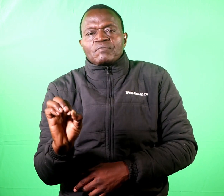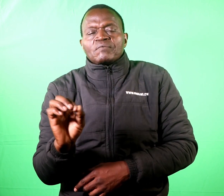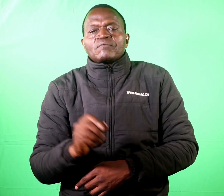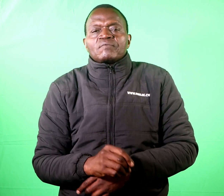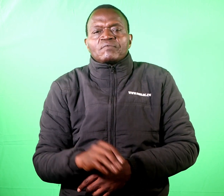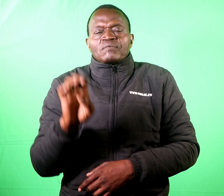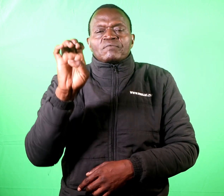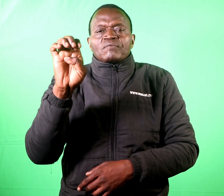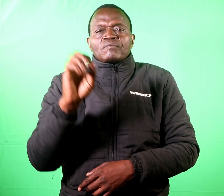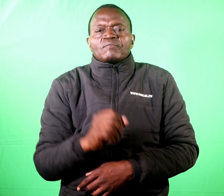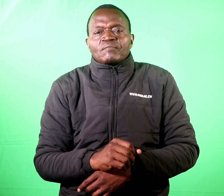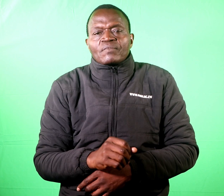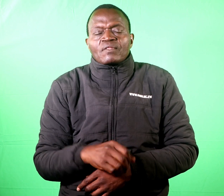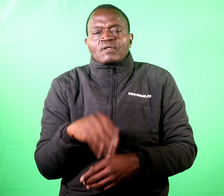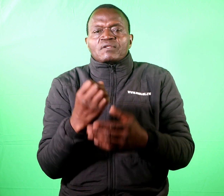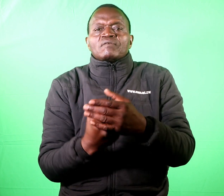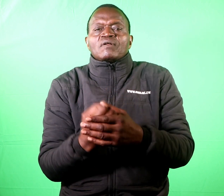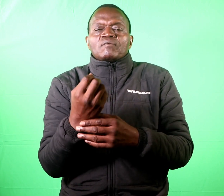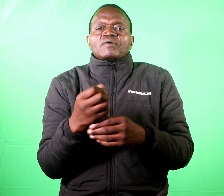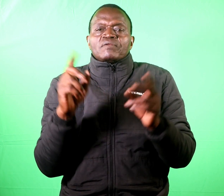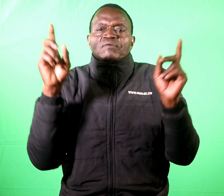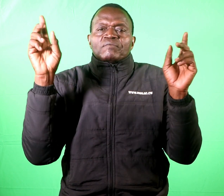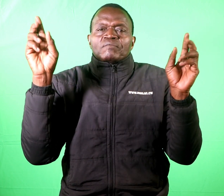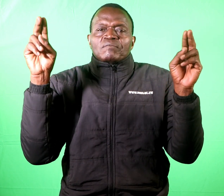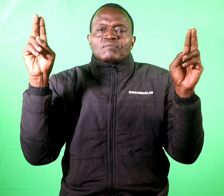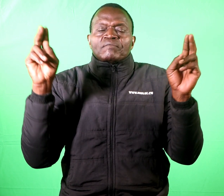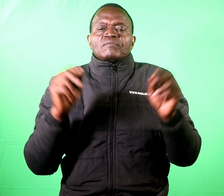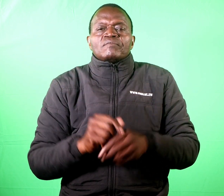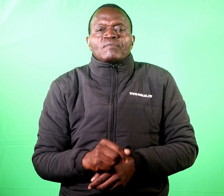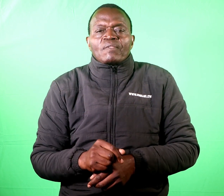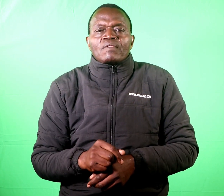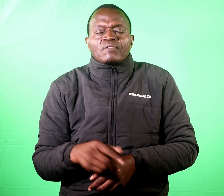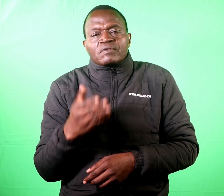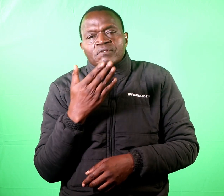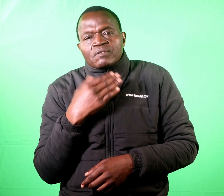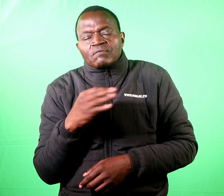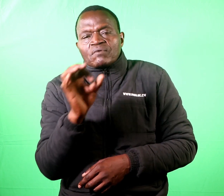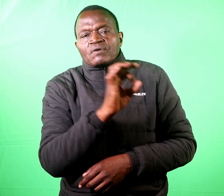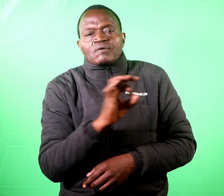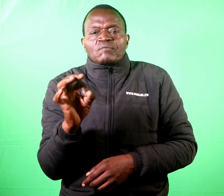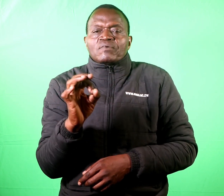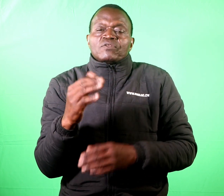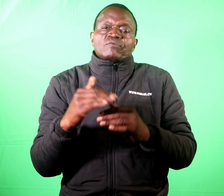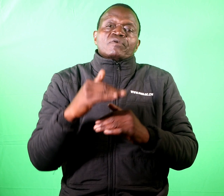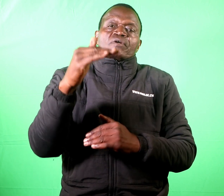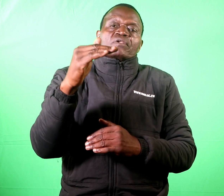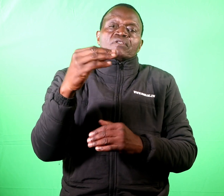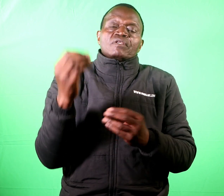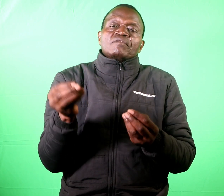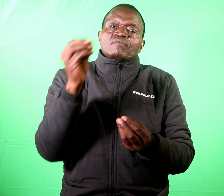E. Development issues. There is need for government to increase investment in the development